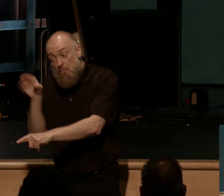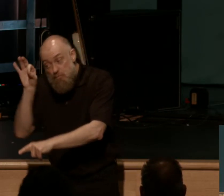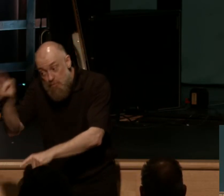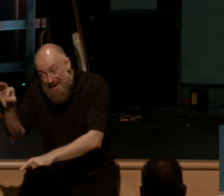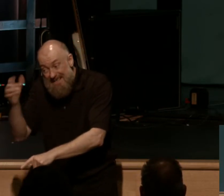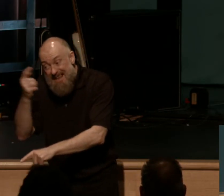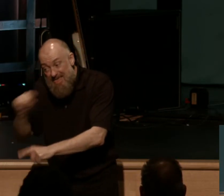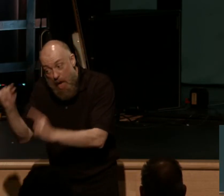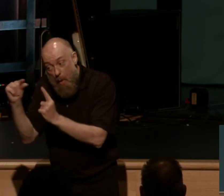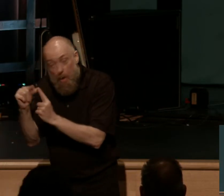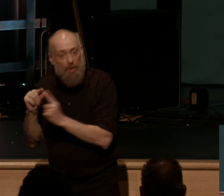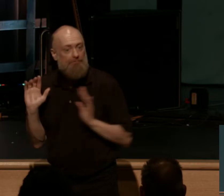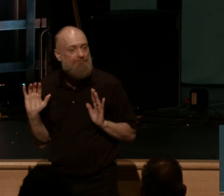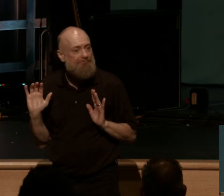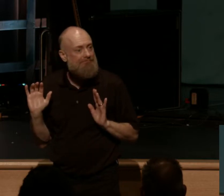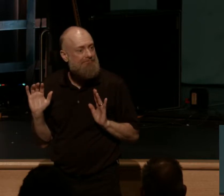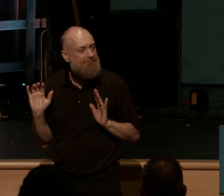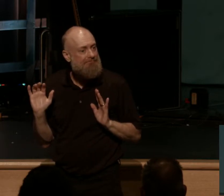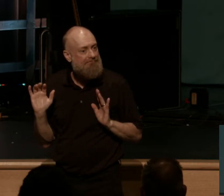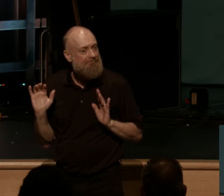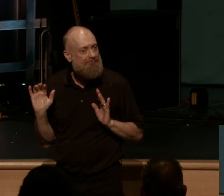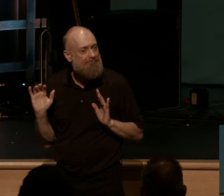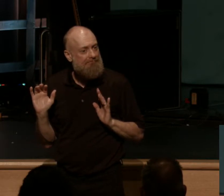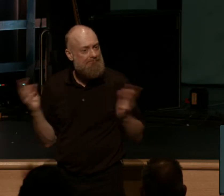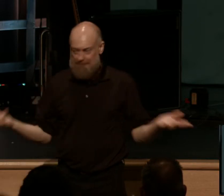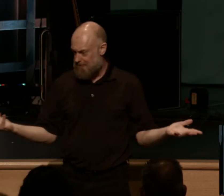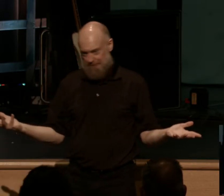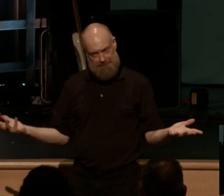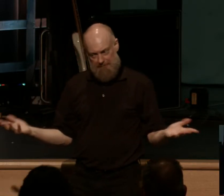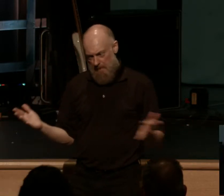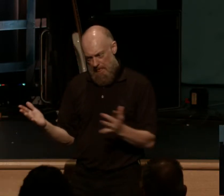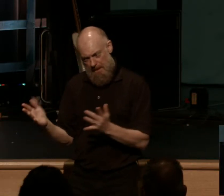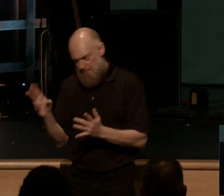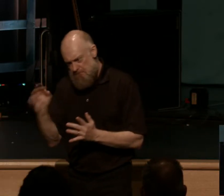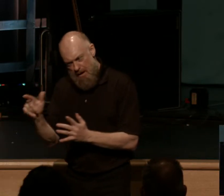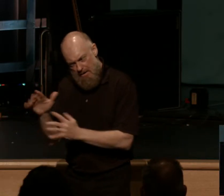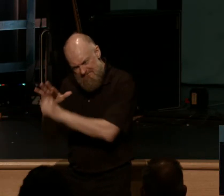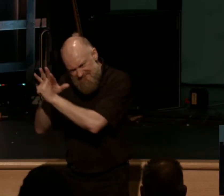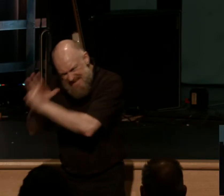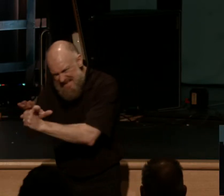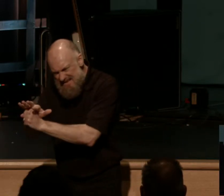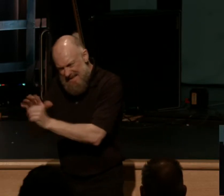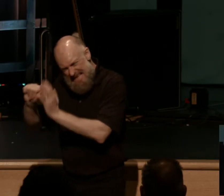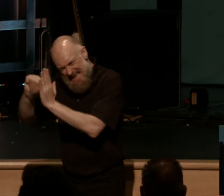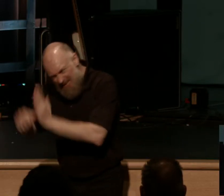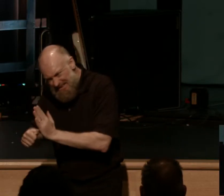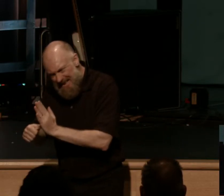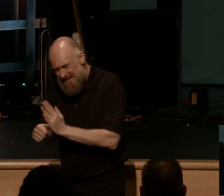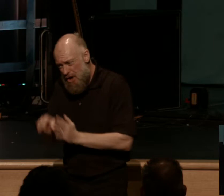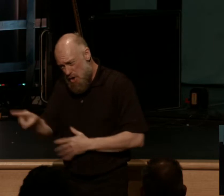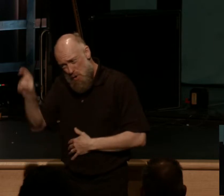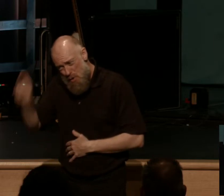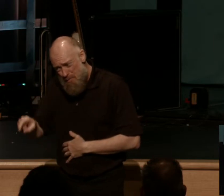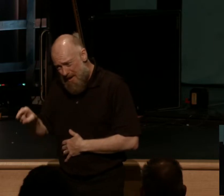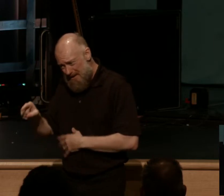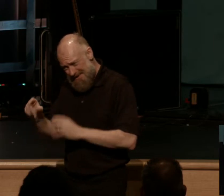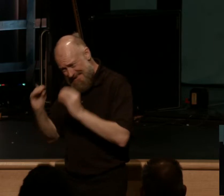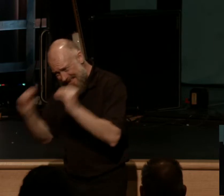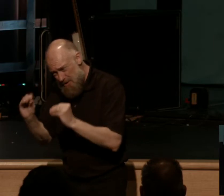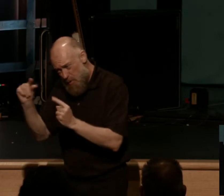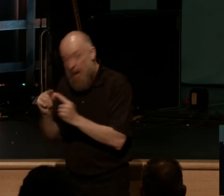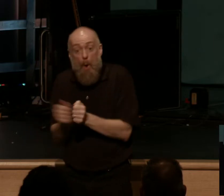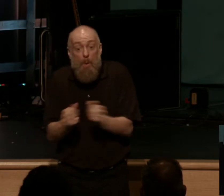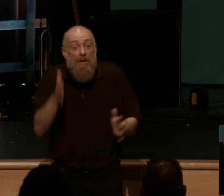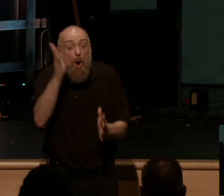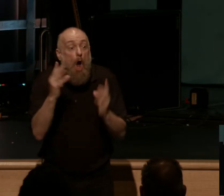the word. How do you stress, more importantly, the priority of the teaching to understand? Without